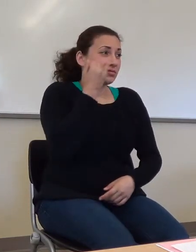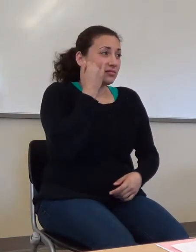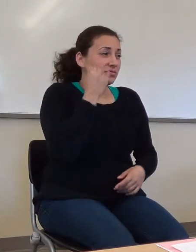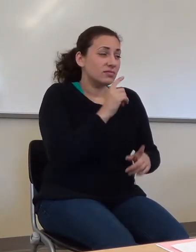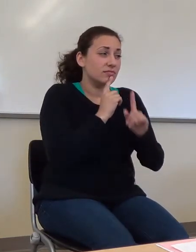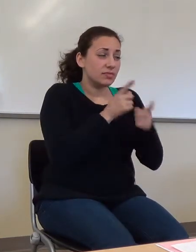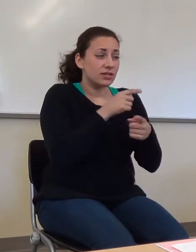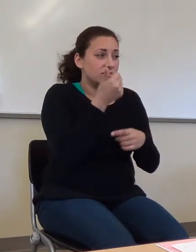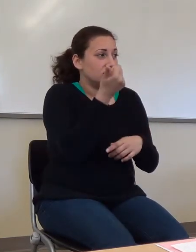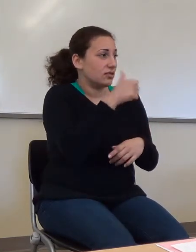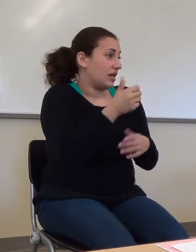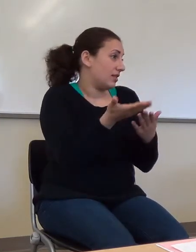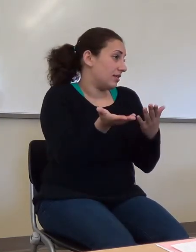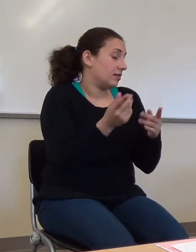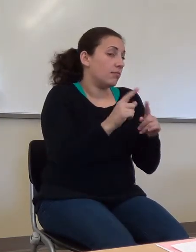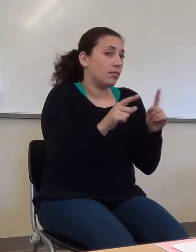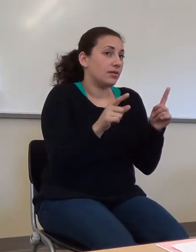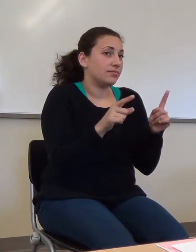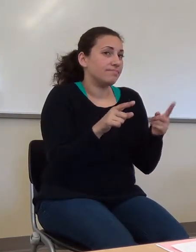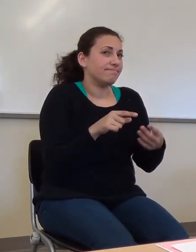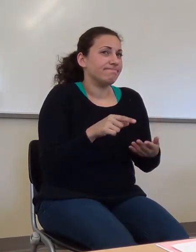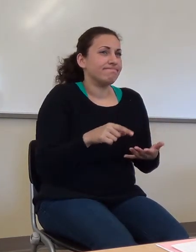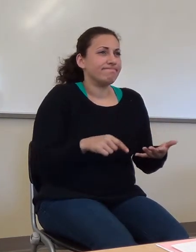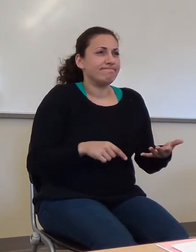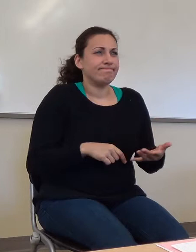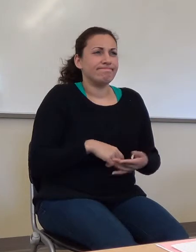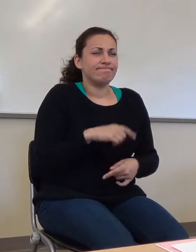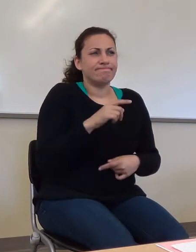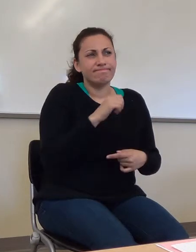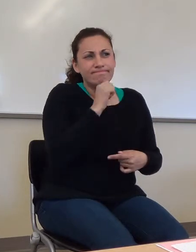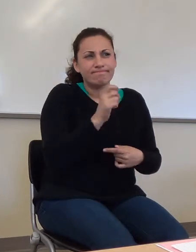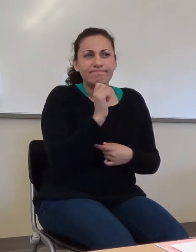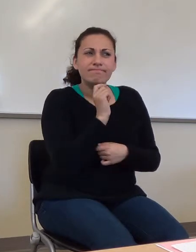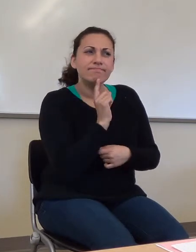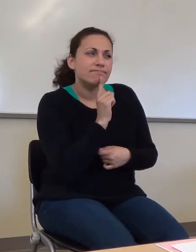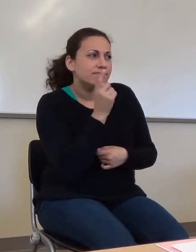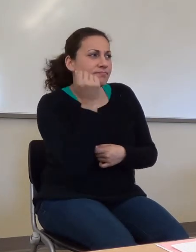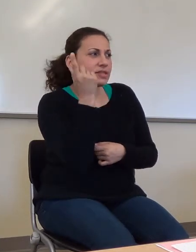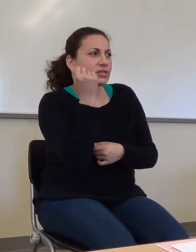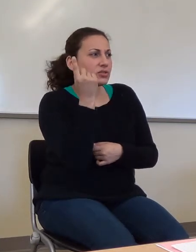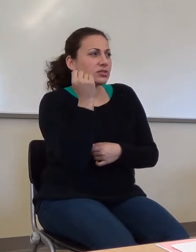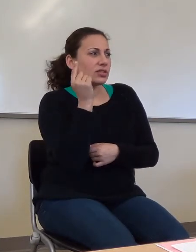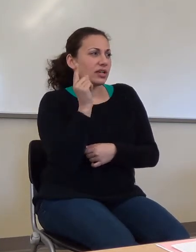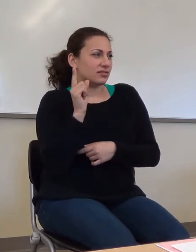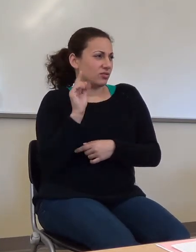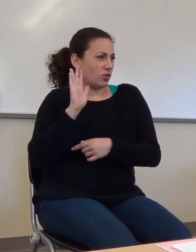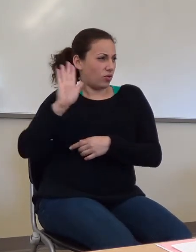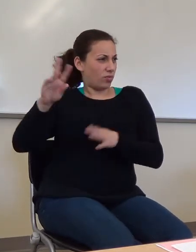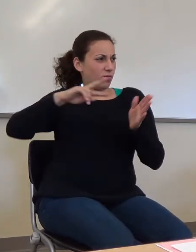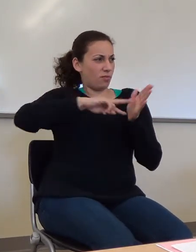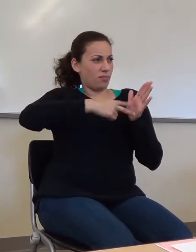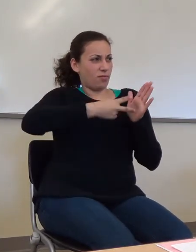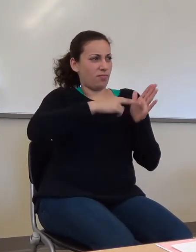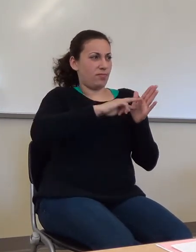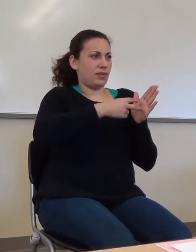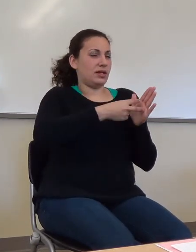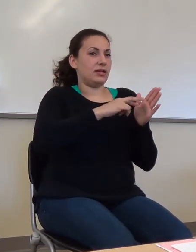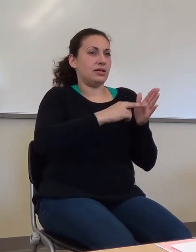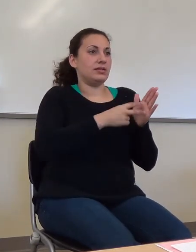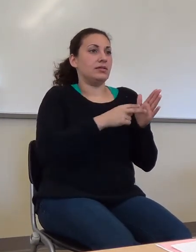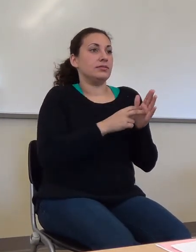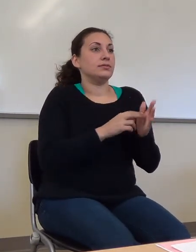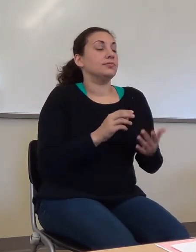sense to it, but I couldn't quite get what she was doing here, okay? So the notion or the idea,